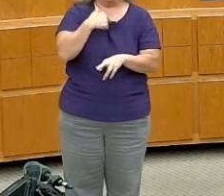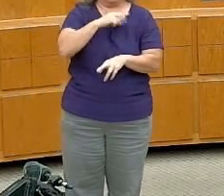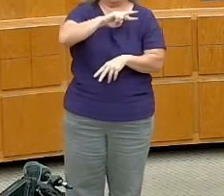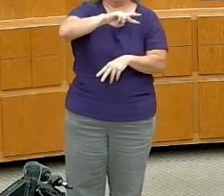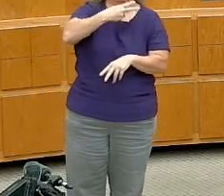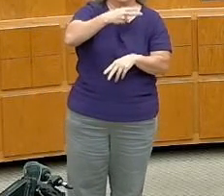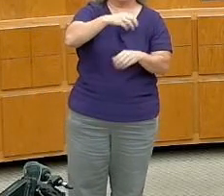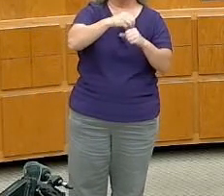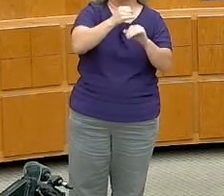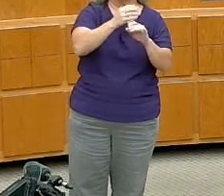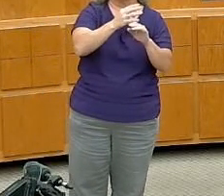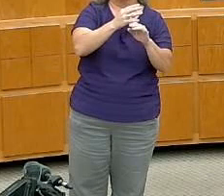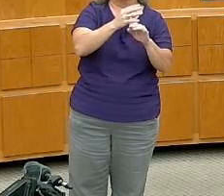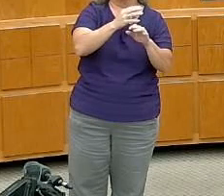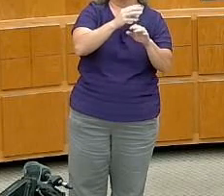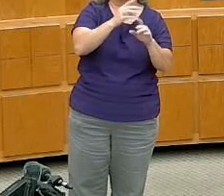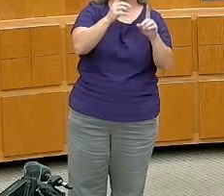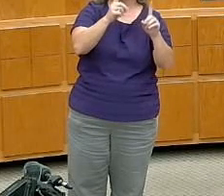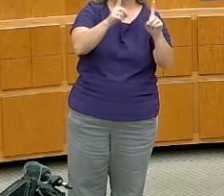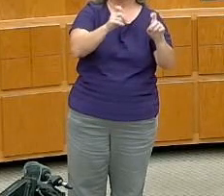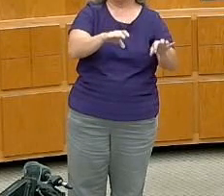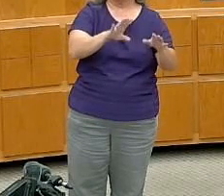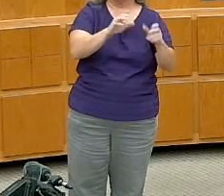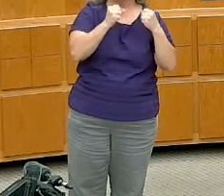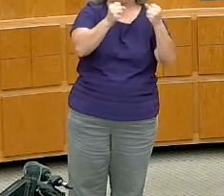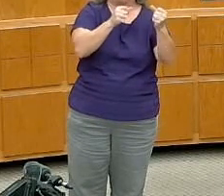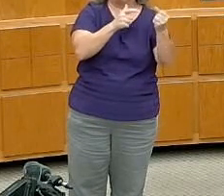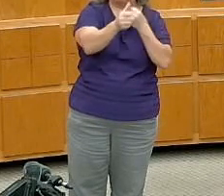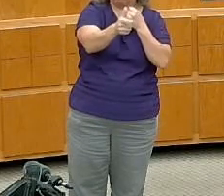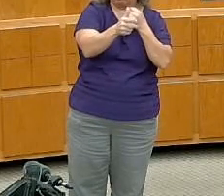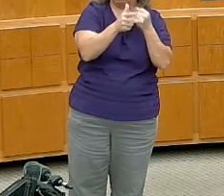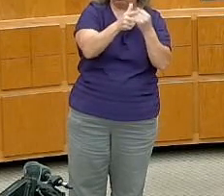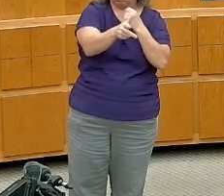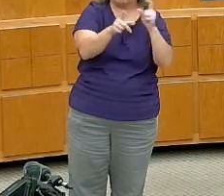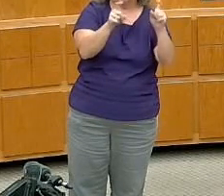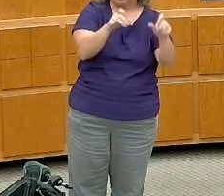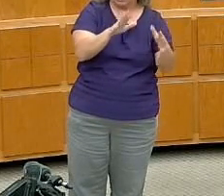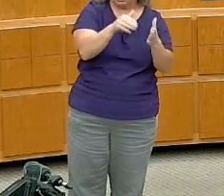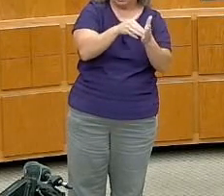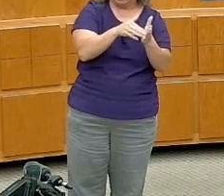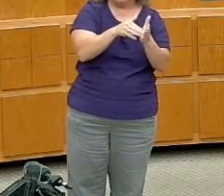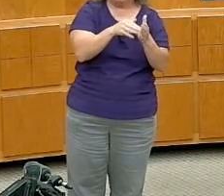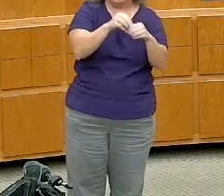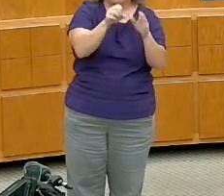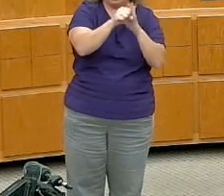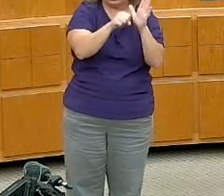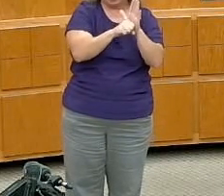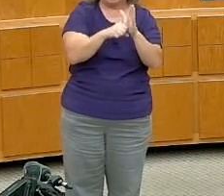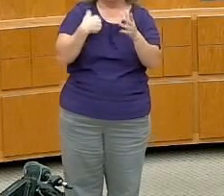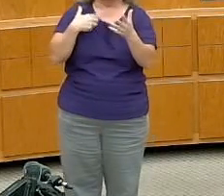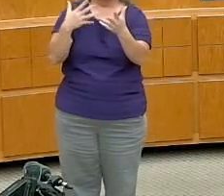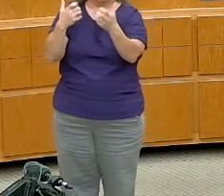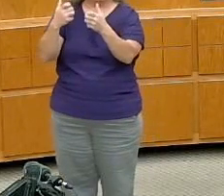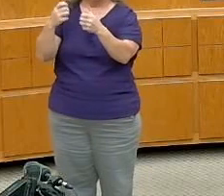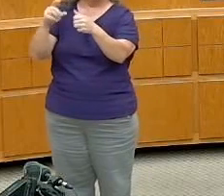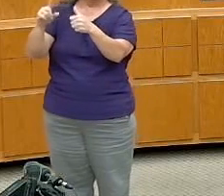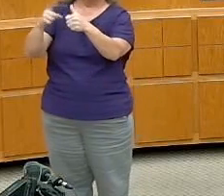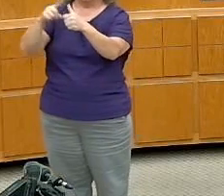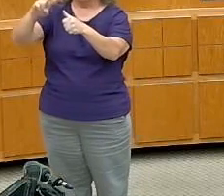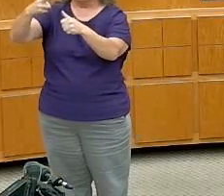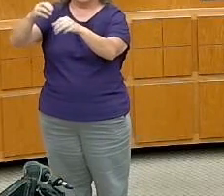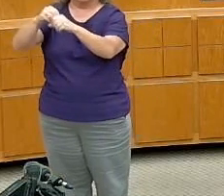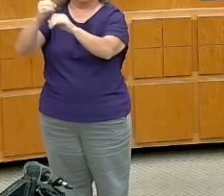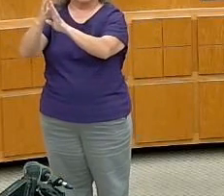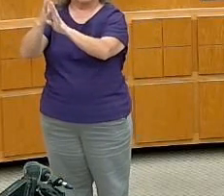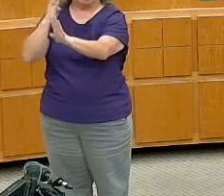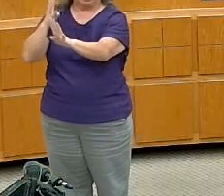to be proactive with rapid testing. So whatever it is that you hear about us not testing